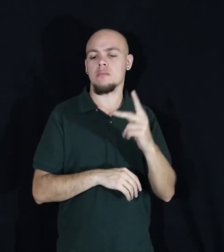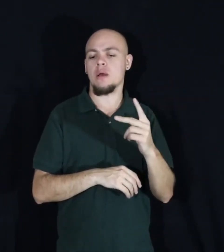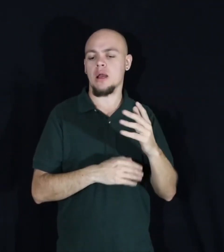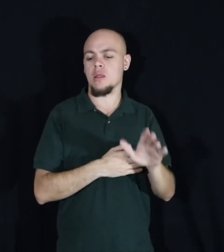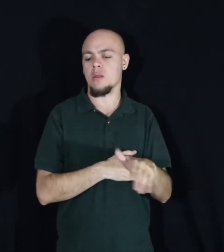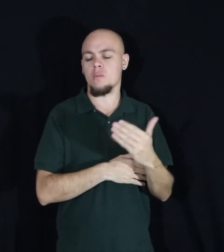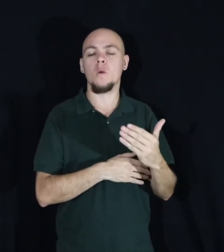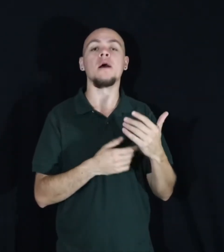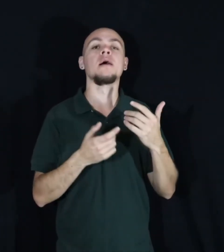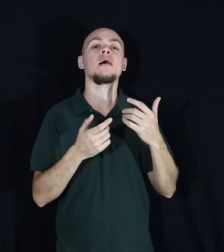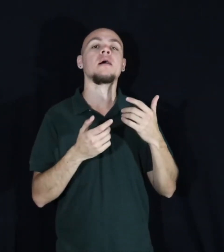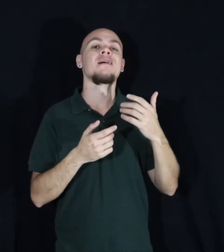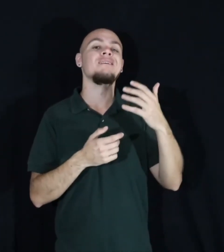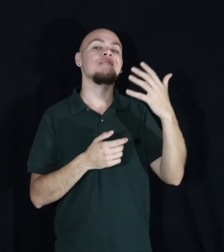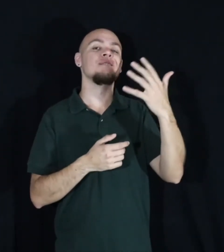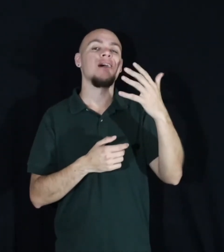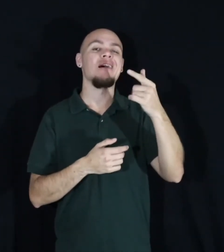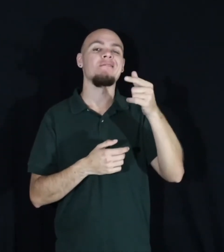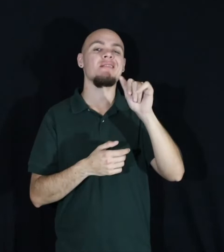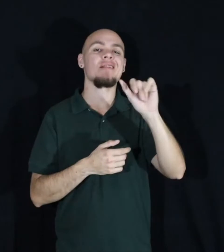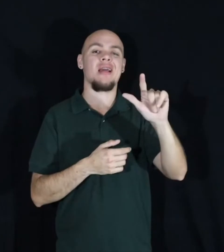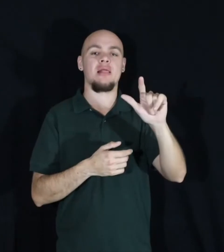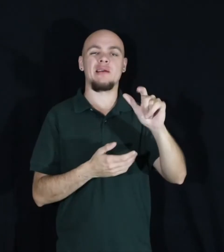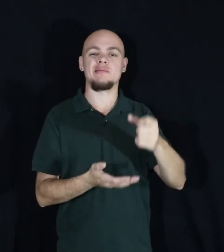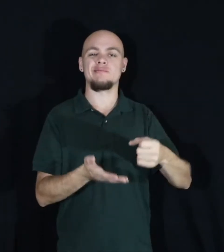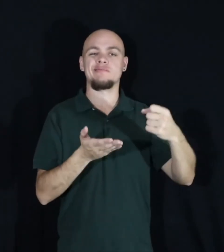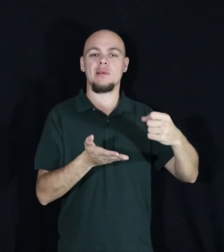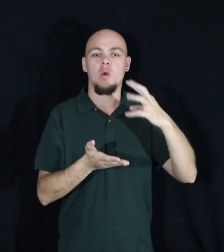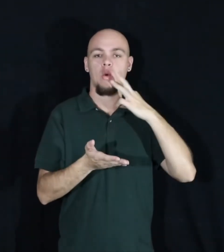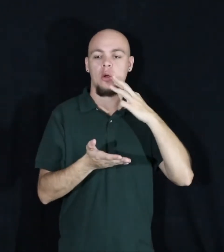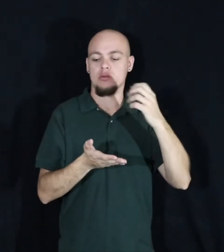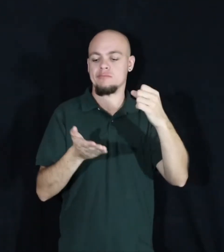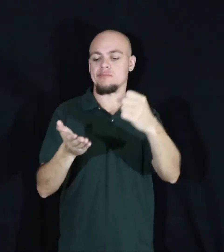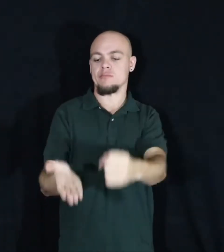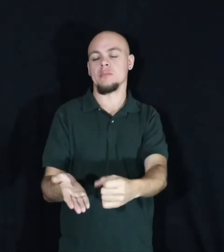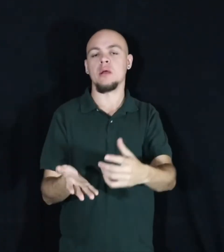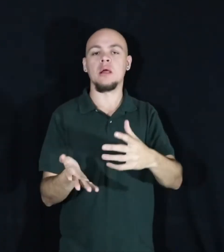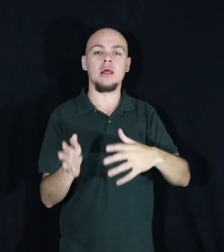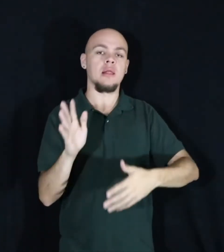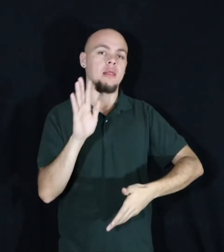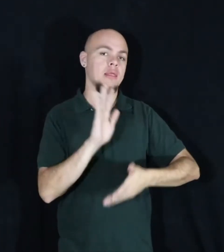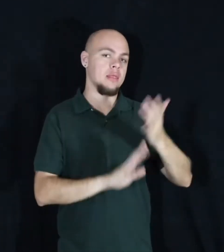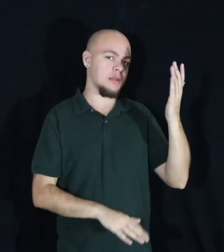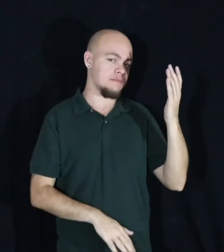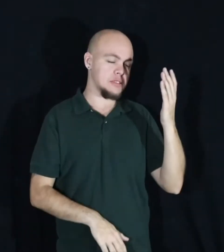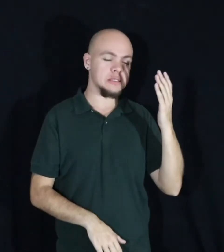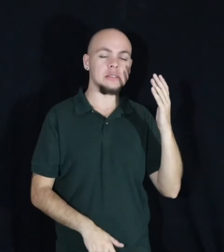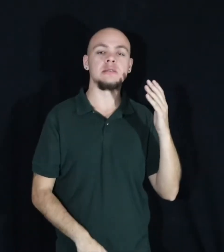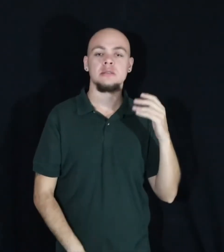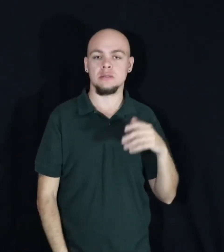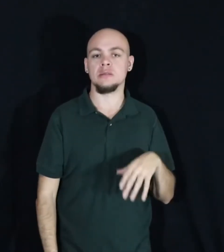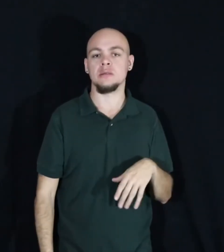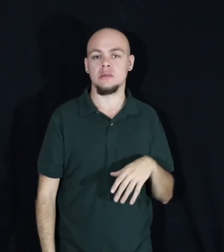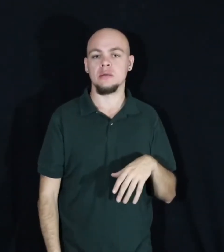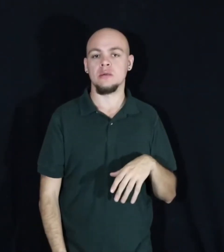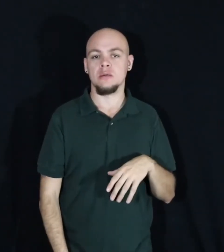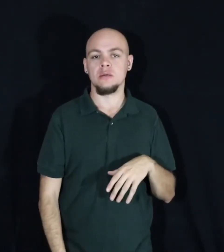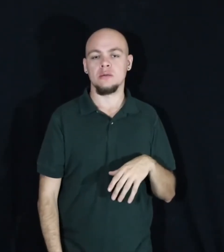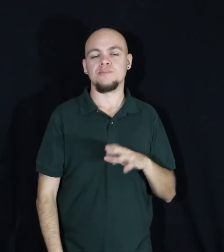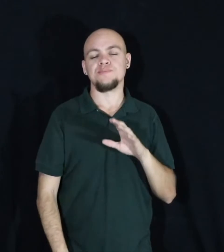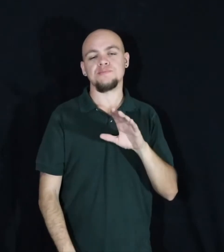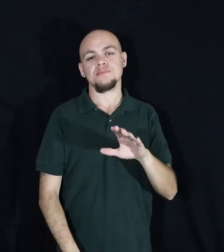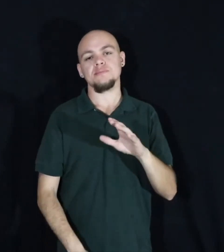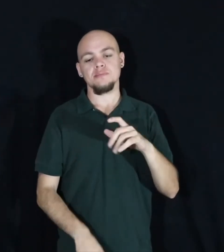takes this giant 5-gallon jug of water and just puts it right next to me and leaves. Now, having spent some